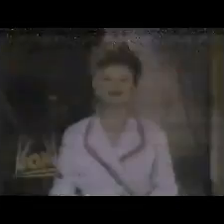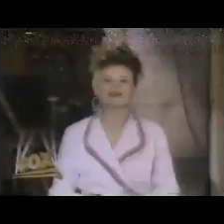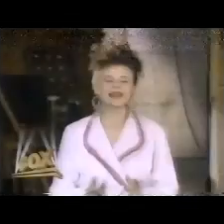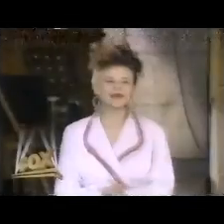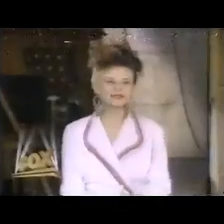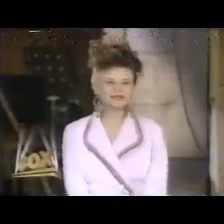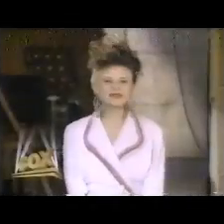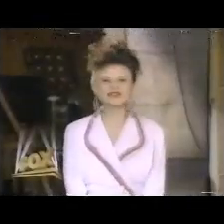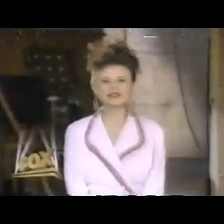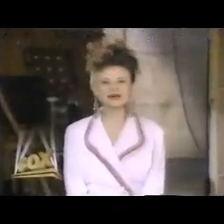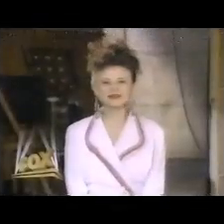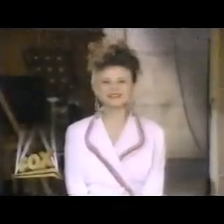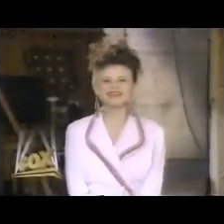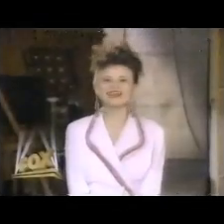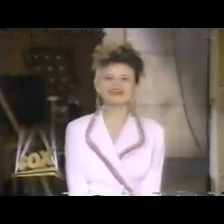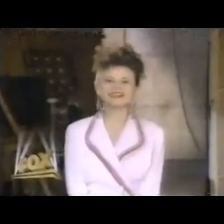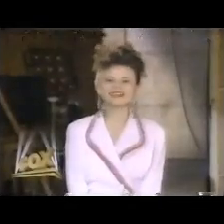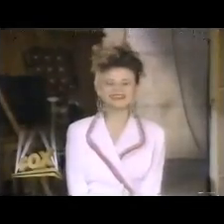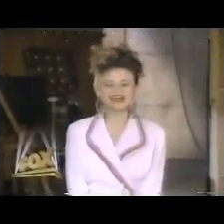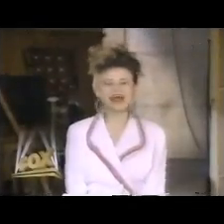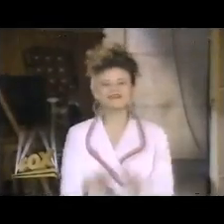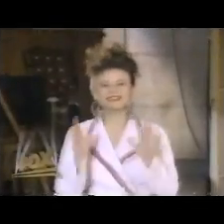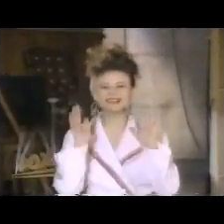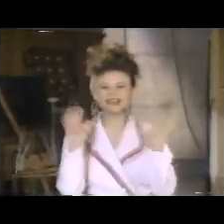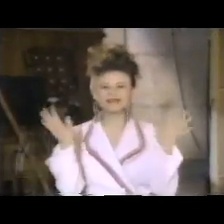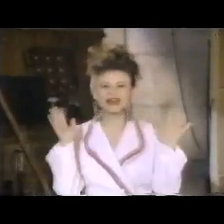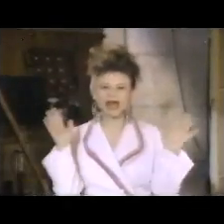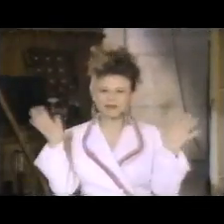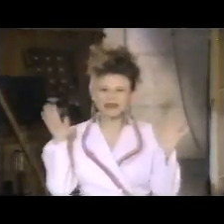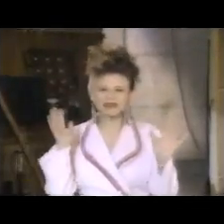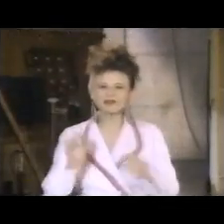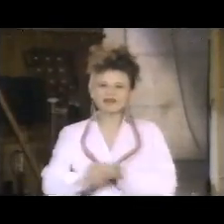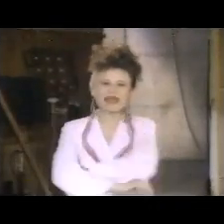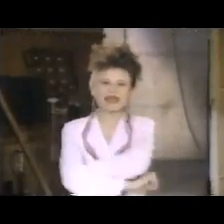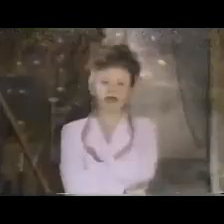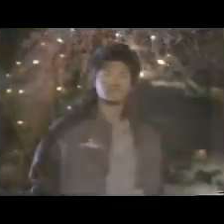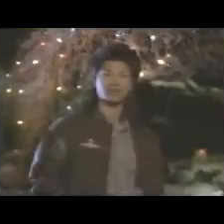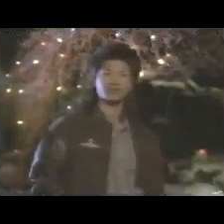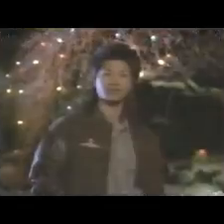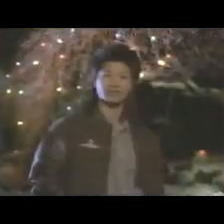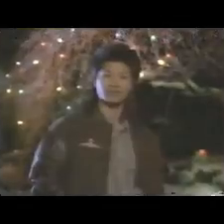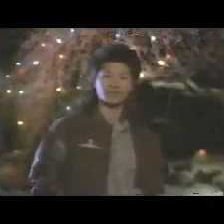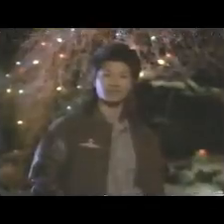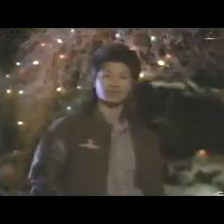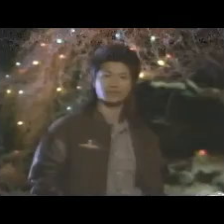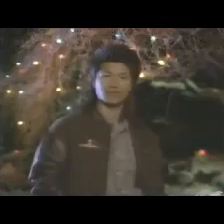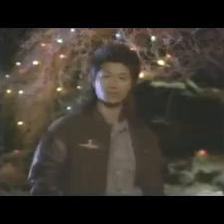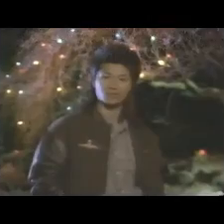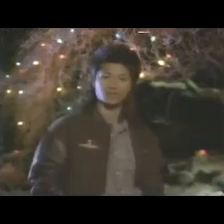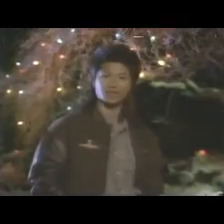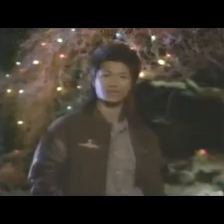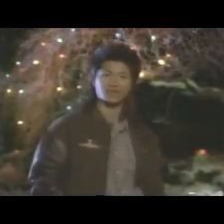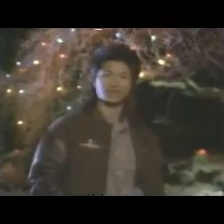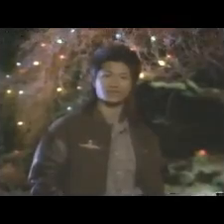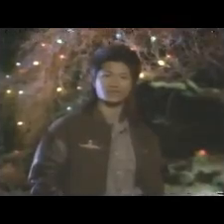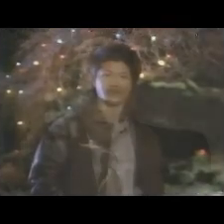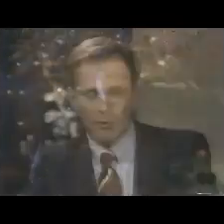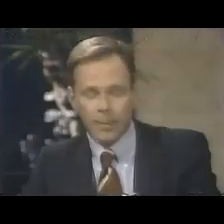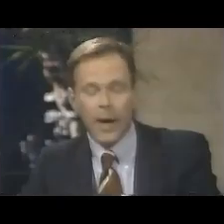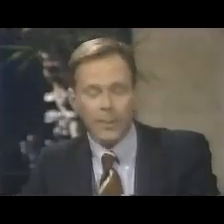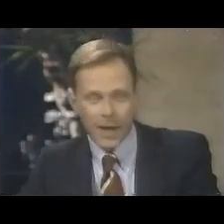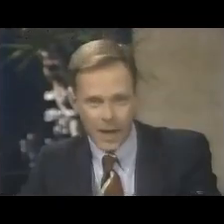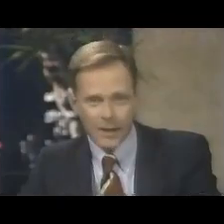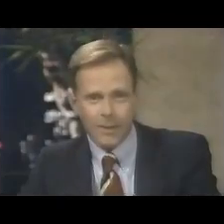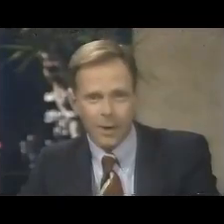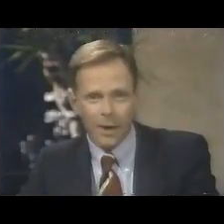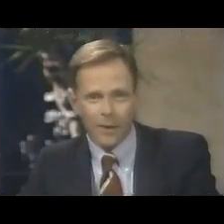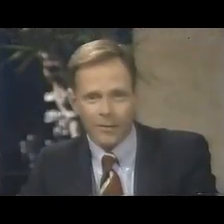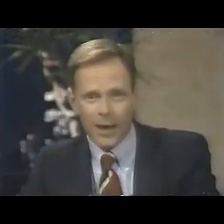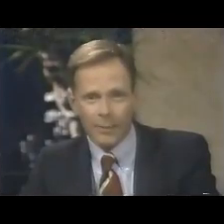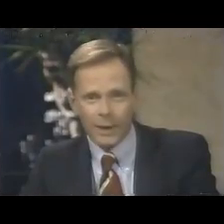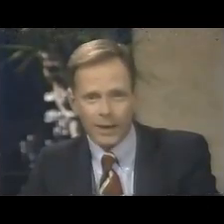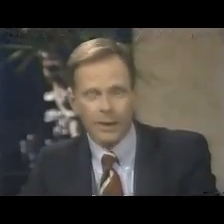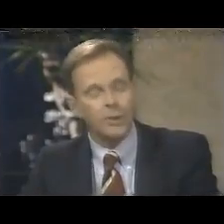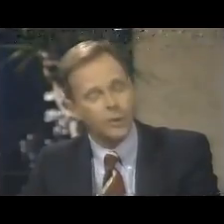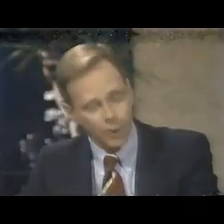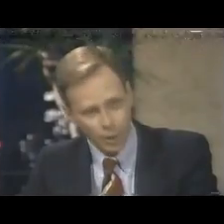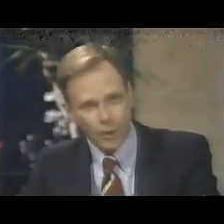Hello, this is Tracy Owens saying, sir, have a safe and happy new year. And please, don't drink and drive. From our Beyond Tomorrow family to your